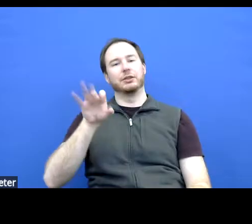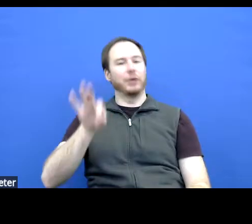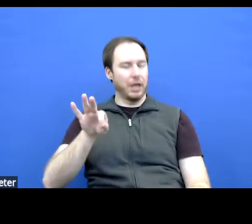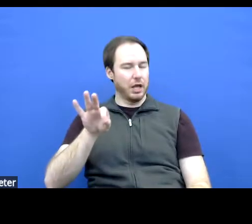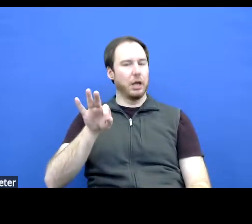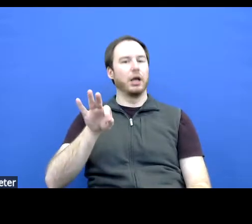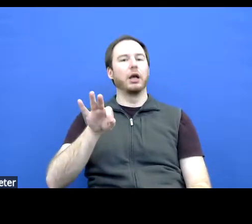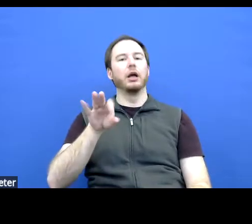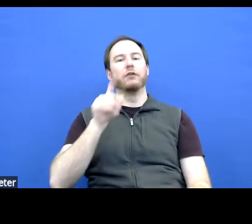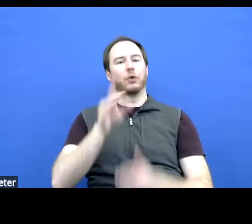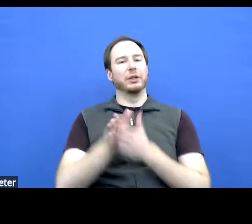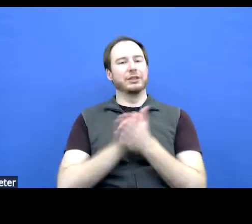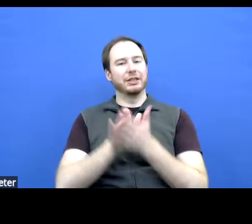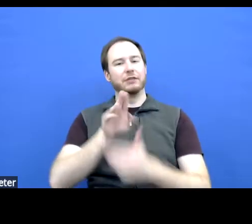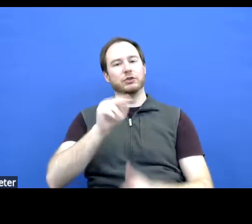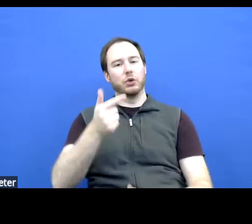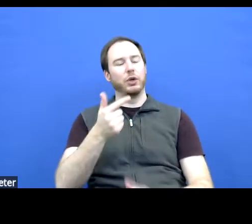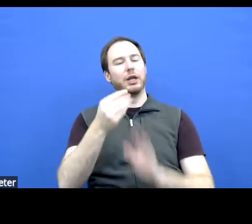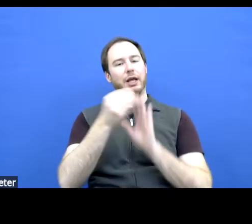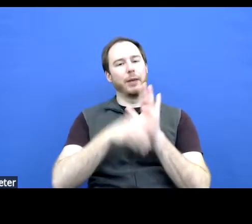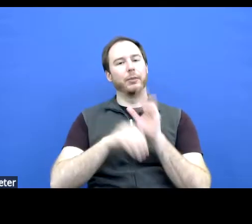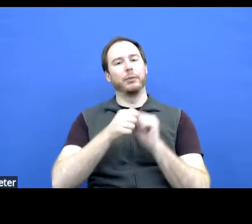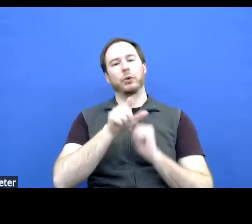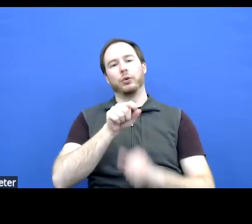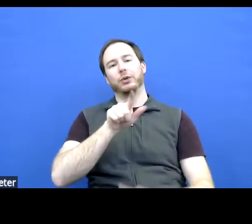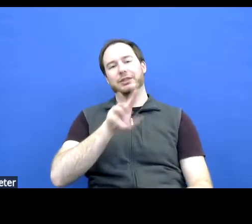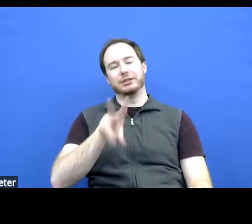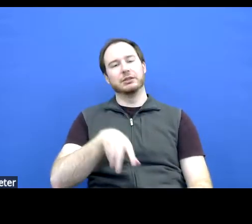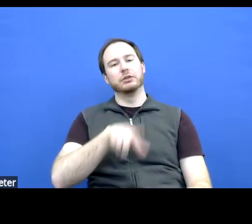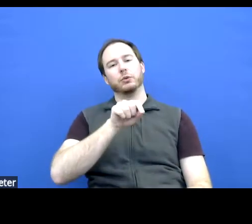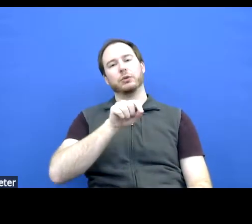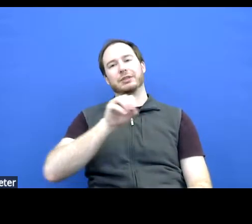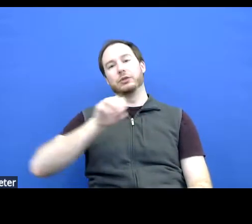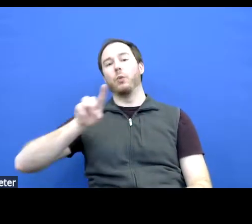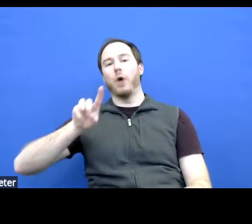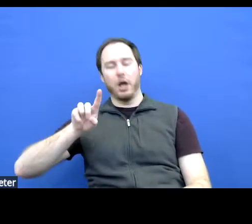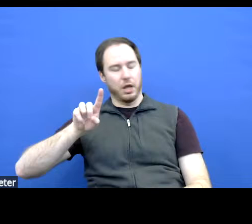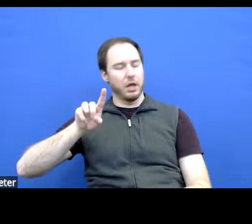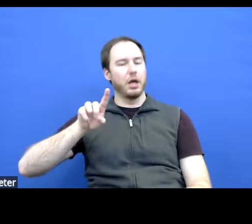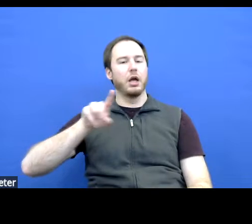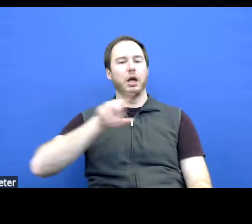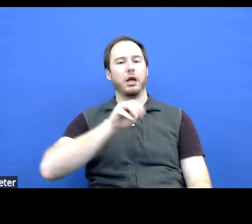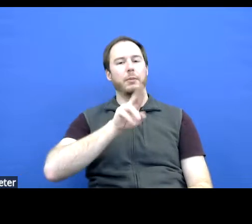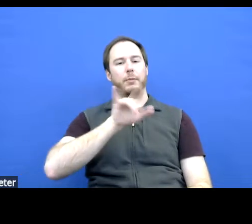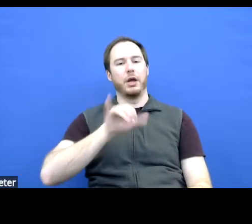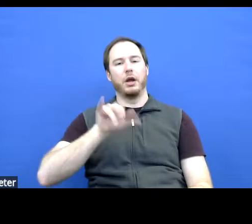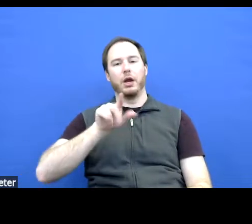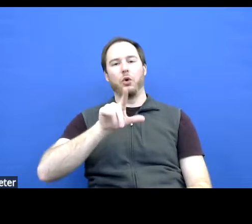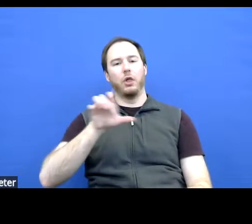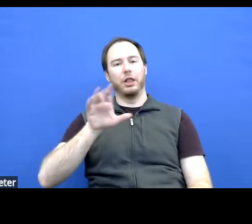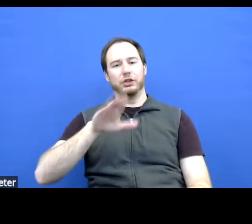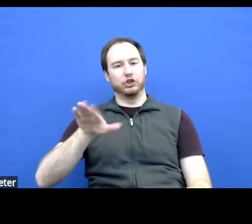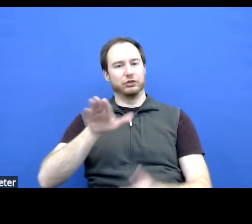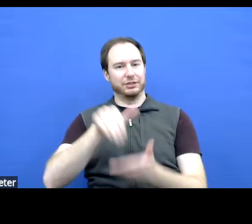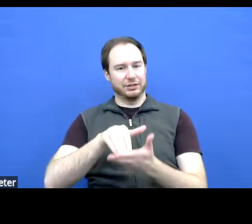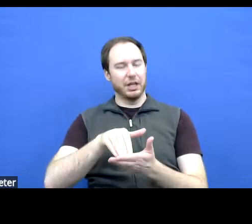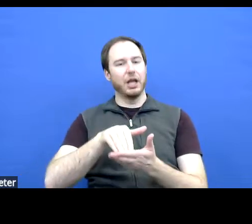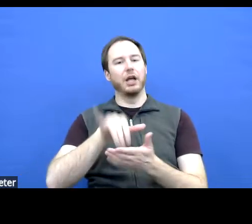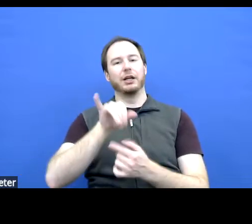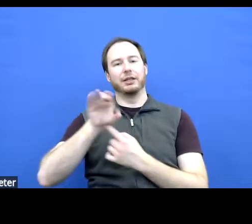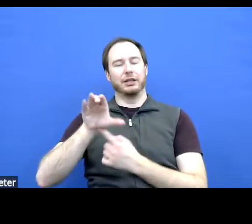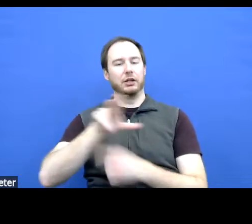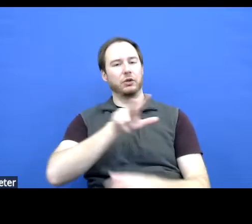2026-009 and incentive zoning application number 2026-001. Mary Cariola Children's Center